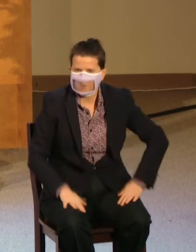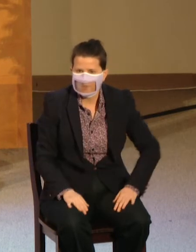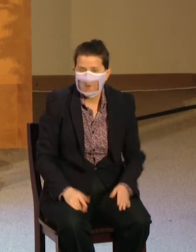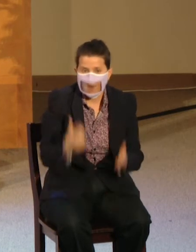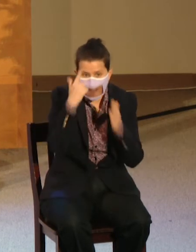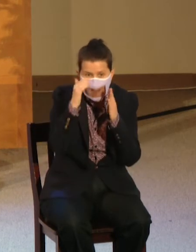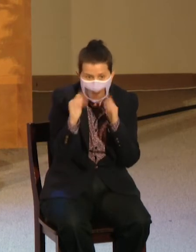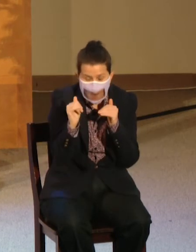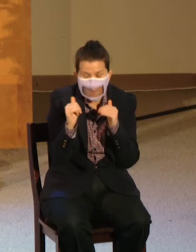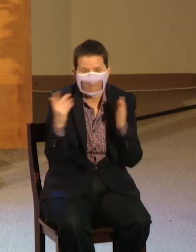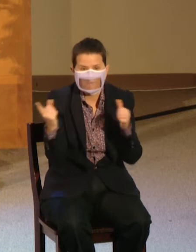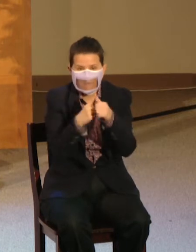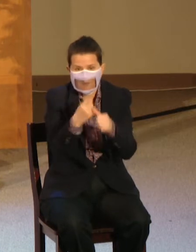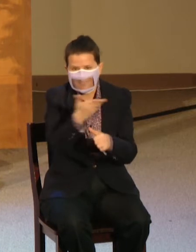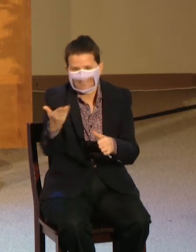to your church.